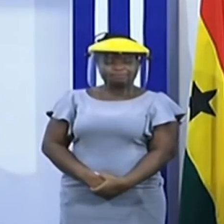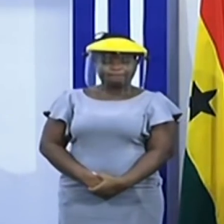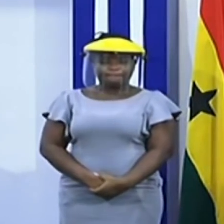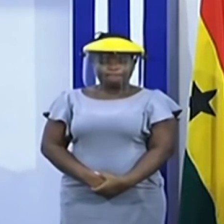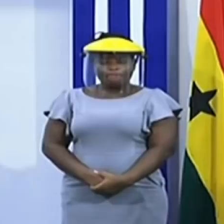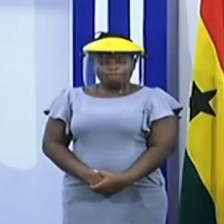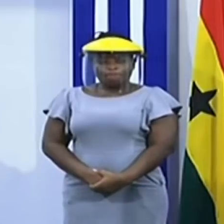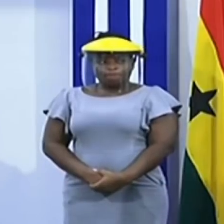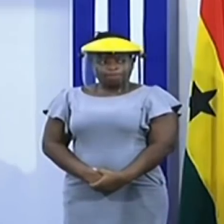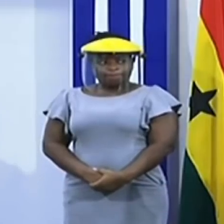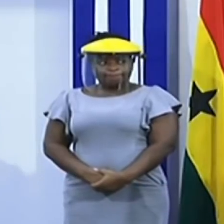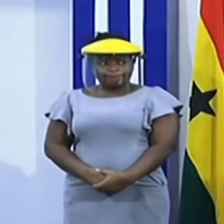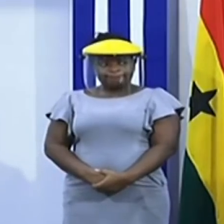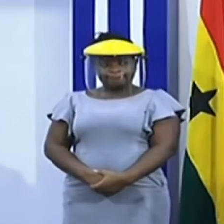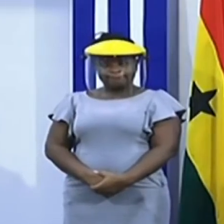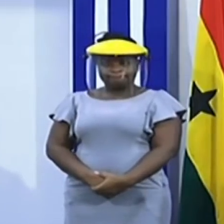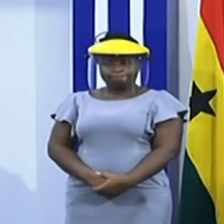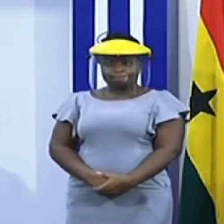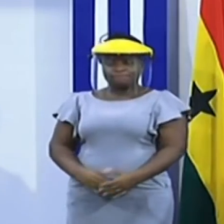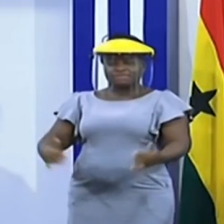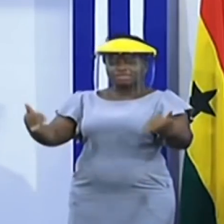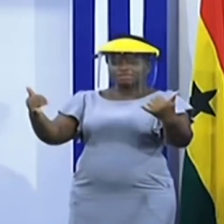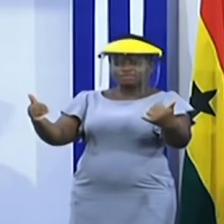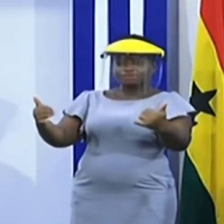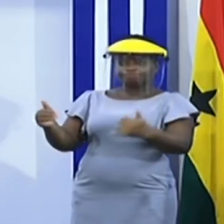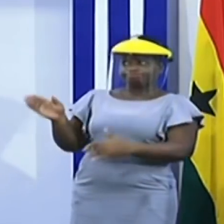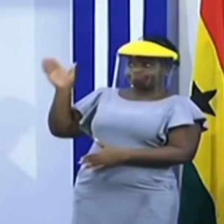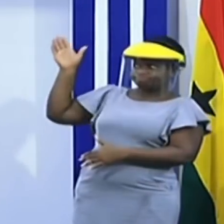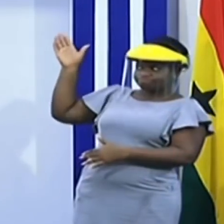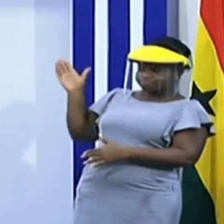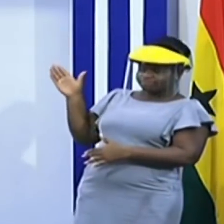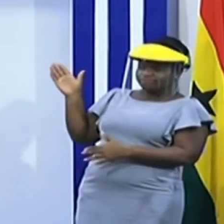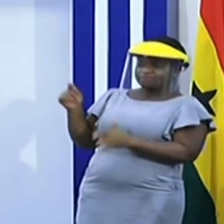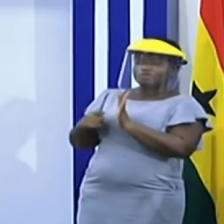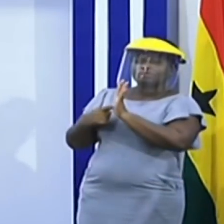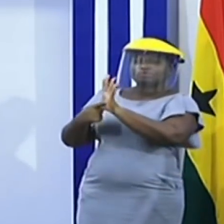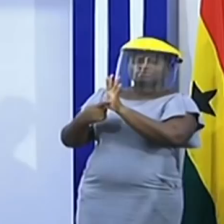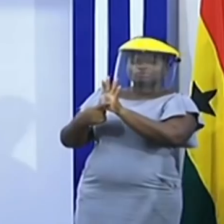This has come out of